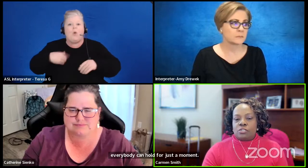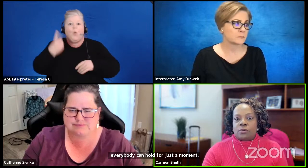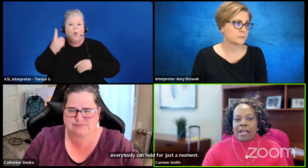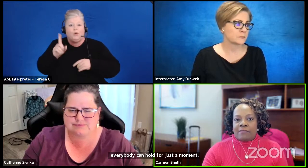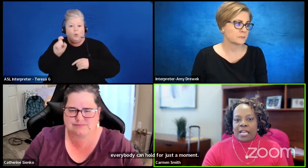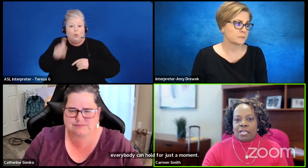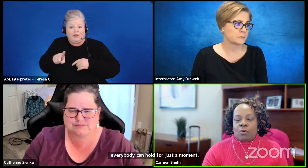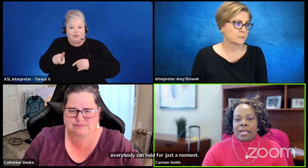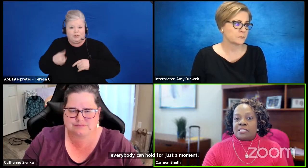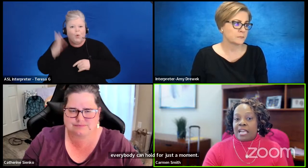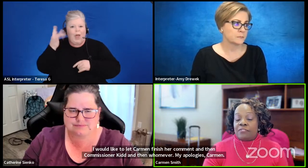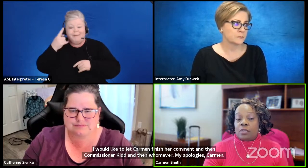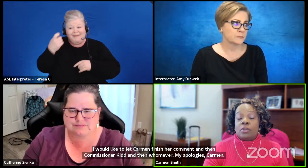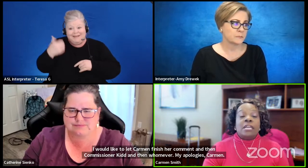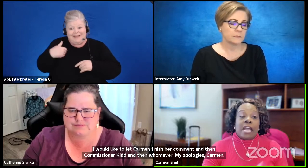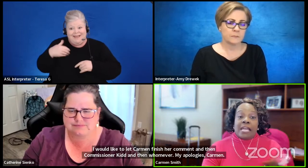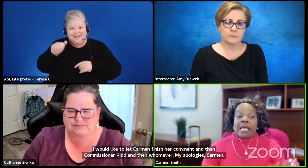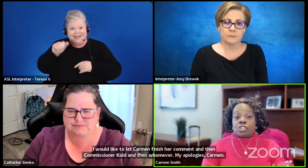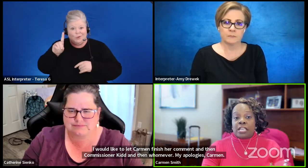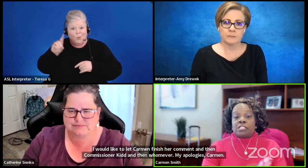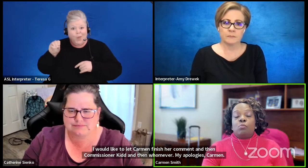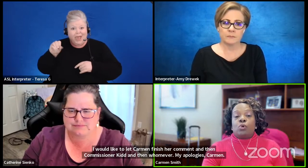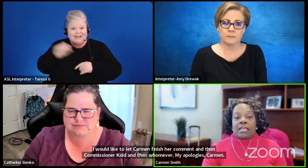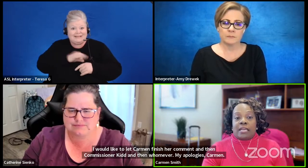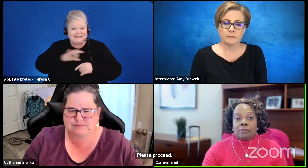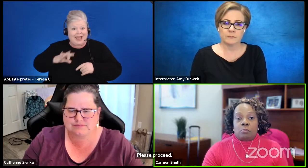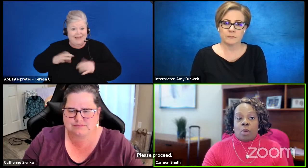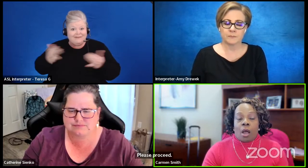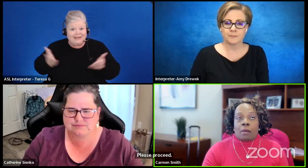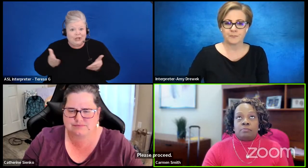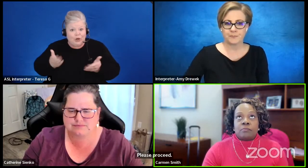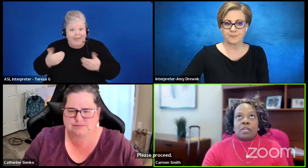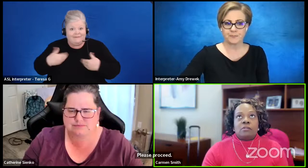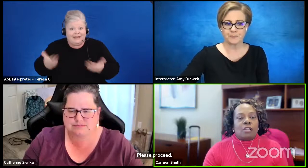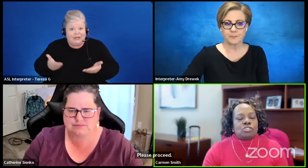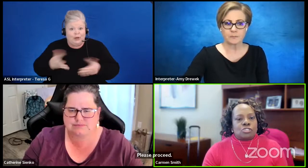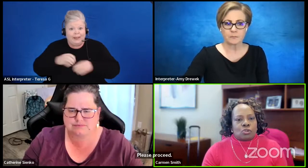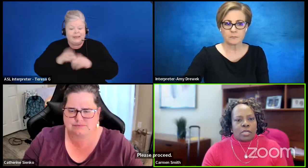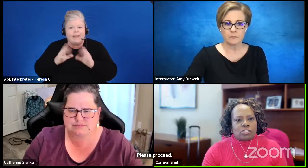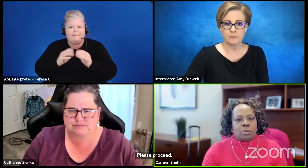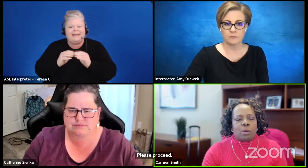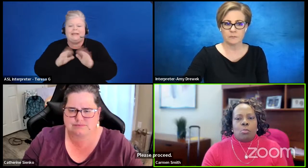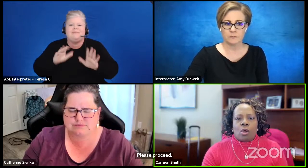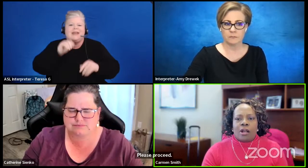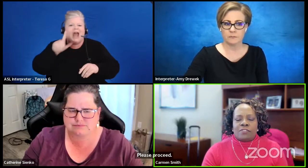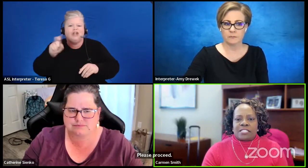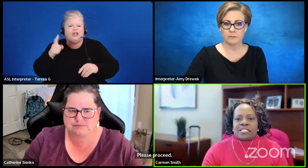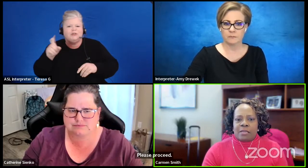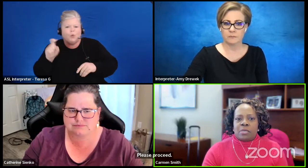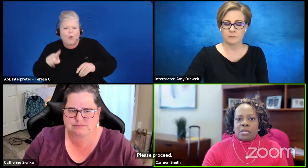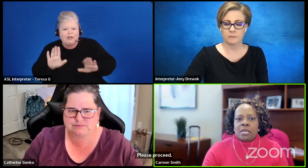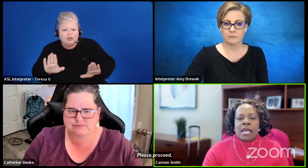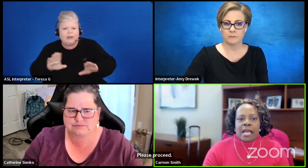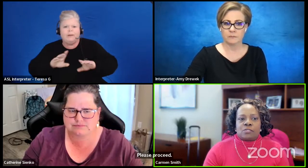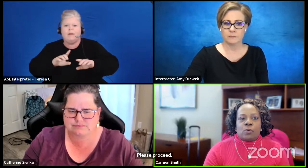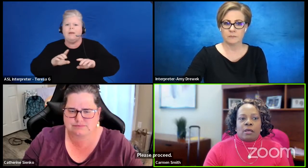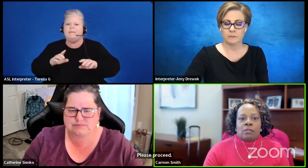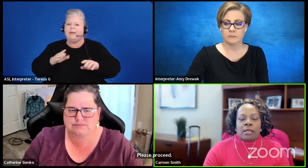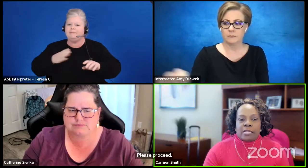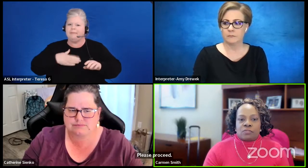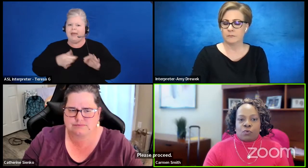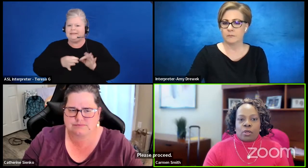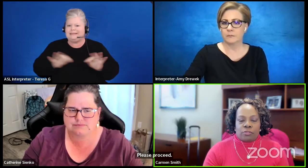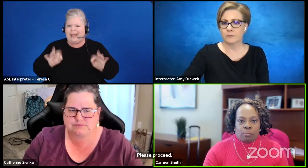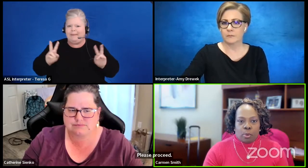since we do have ADOA staff here. And actually, it's more than not just a question, but more of a statement as